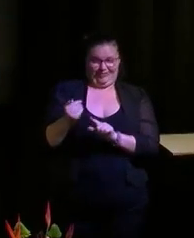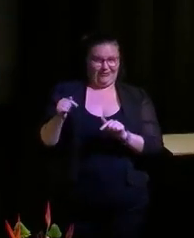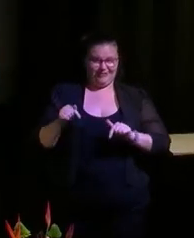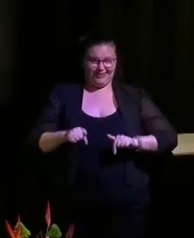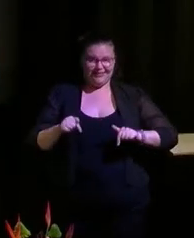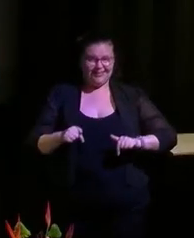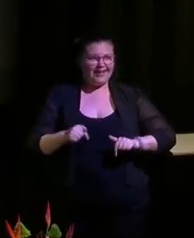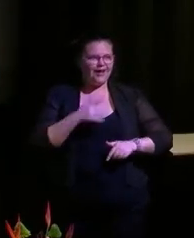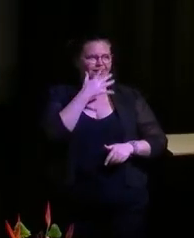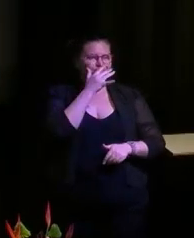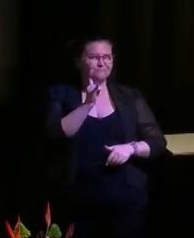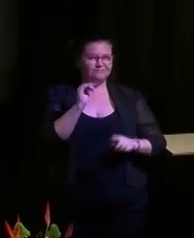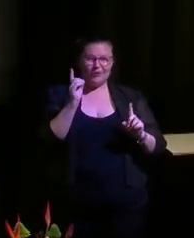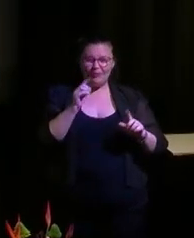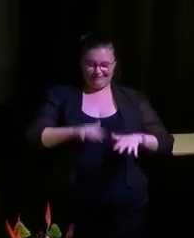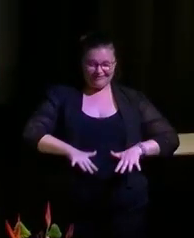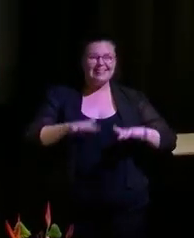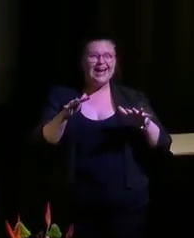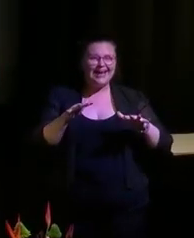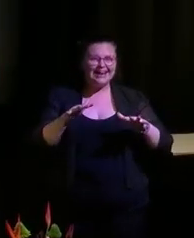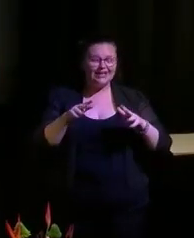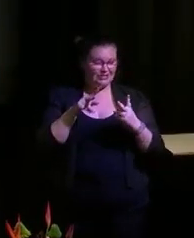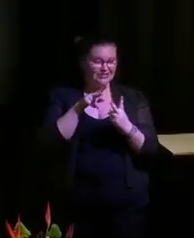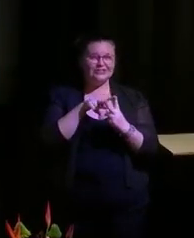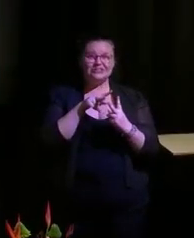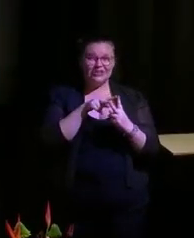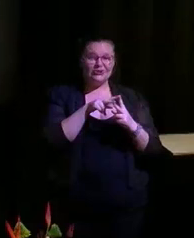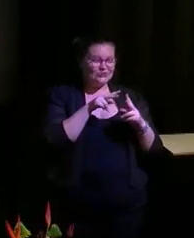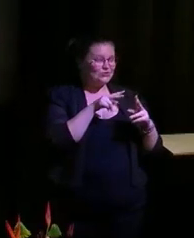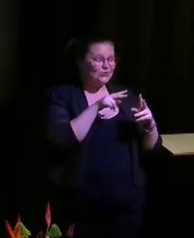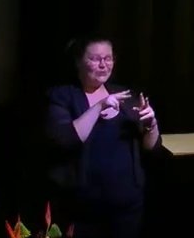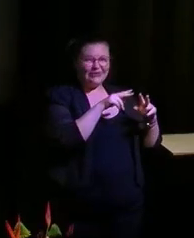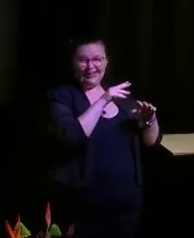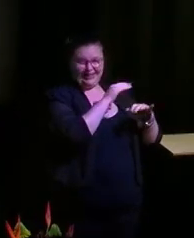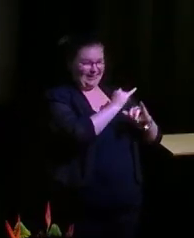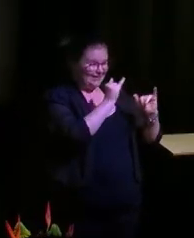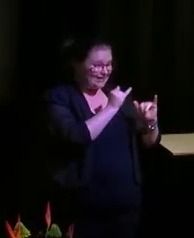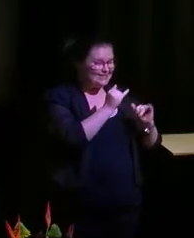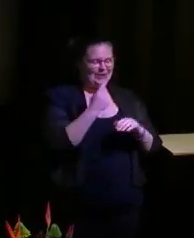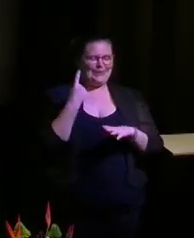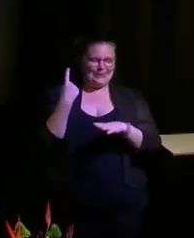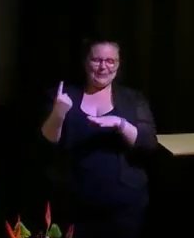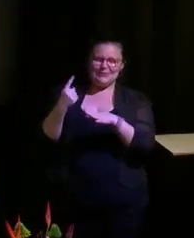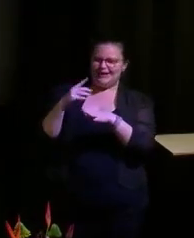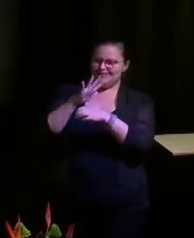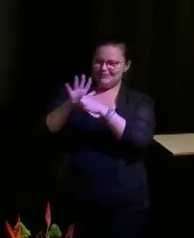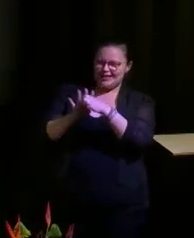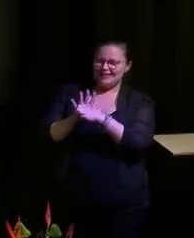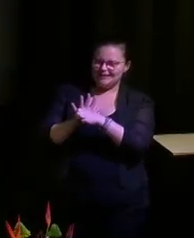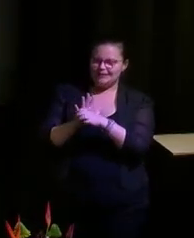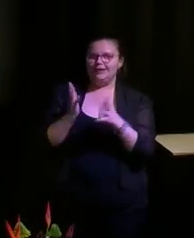guys had the flooding event. So that's two natural disasters and one pandemic. So I'm very grateful to be